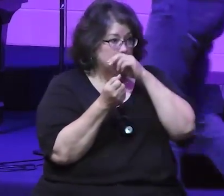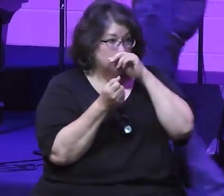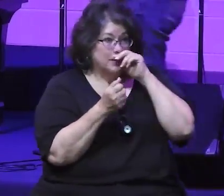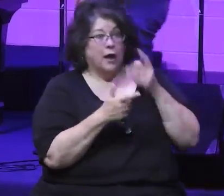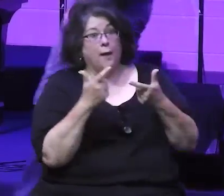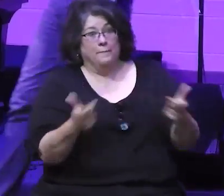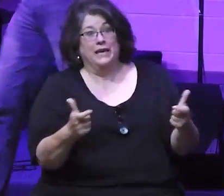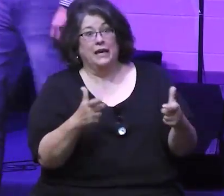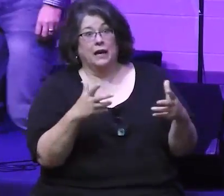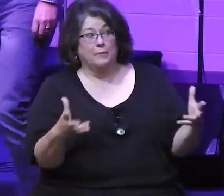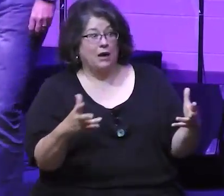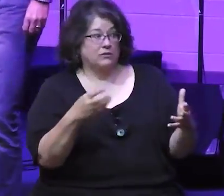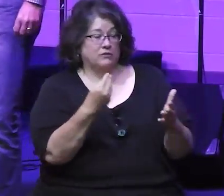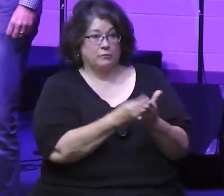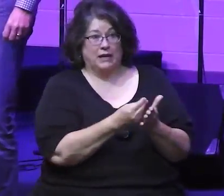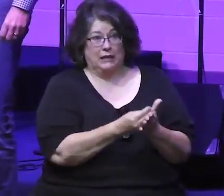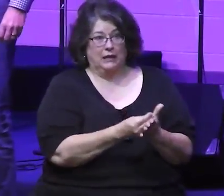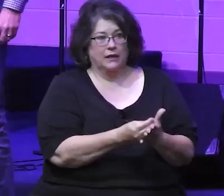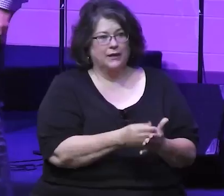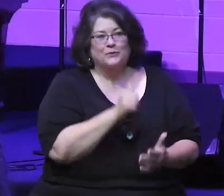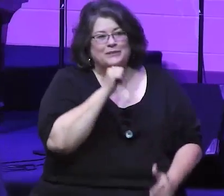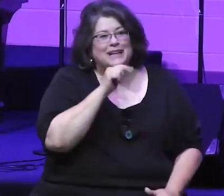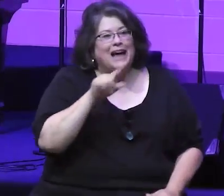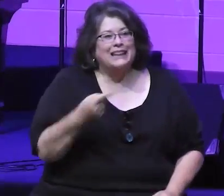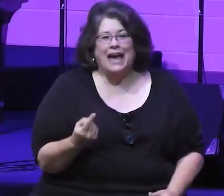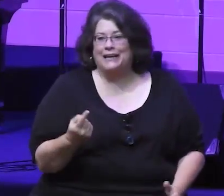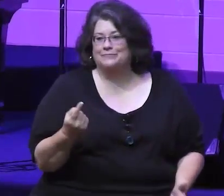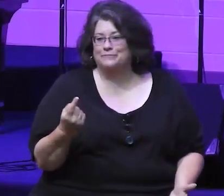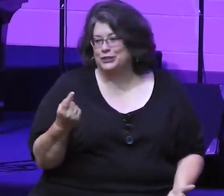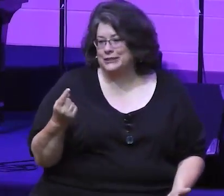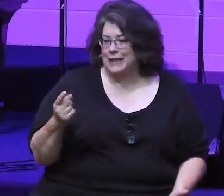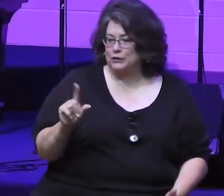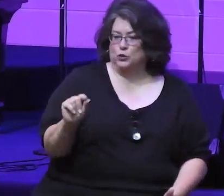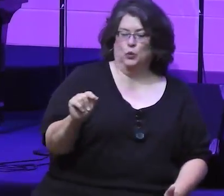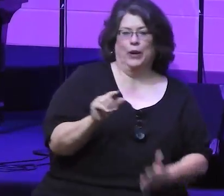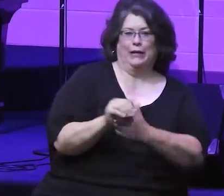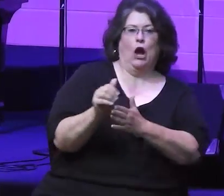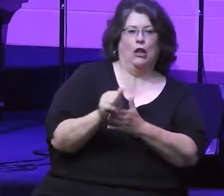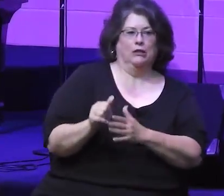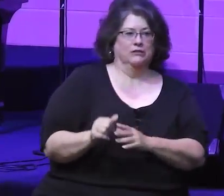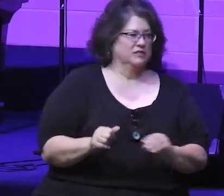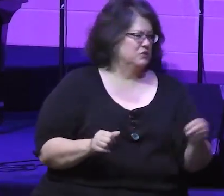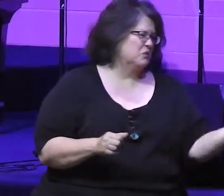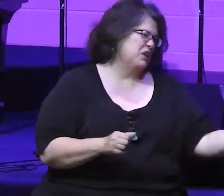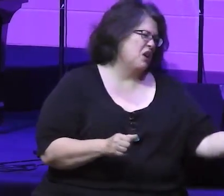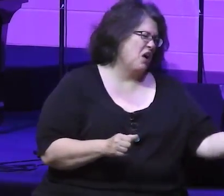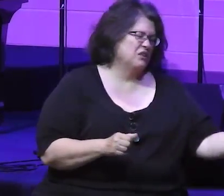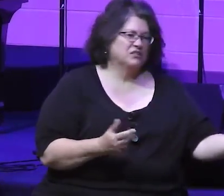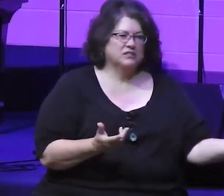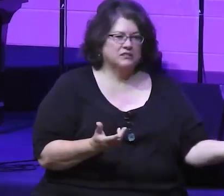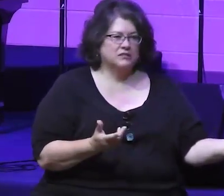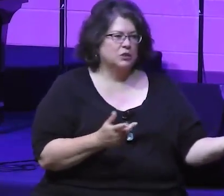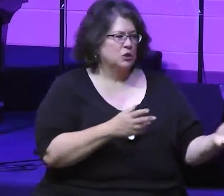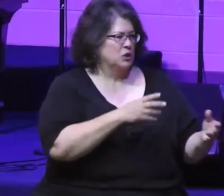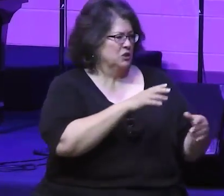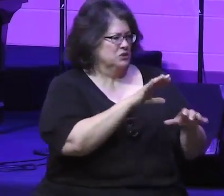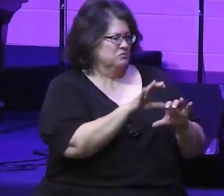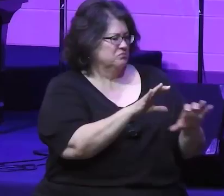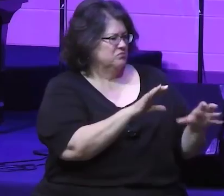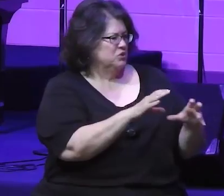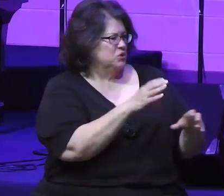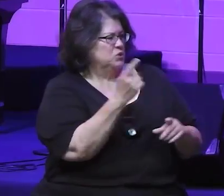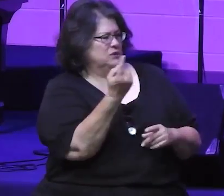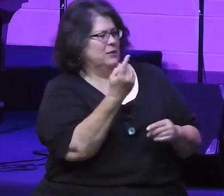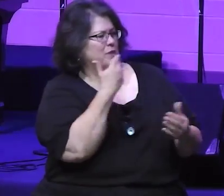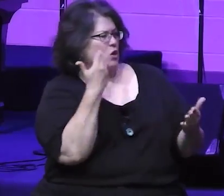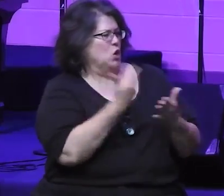just, hey, here's a 20, go do something really good with it and come back. That's actually an experiment we do as youth